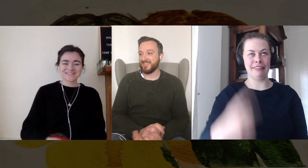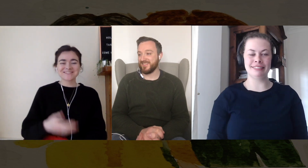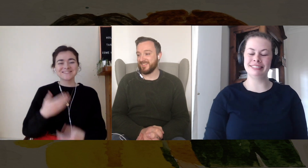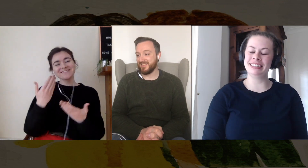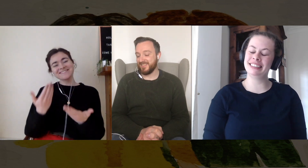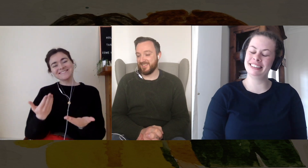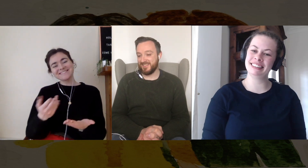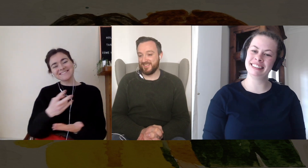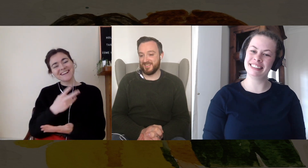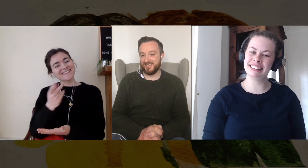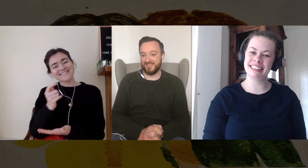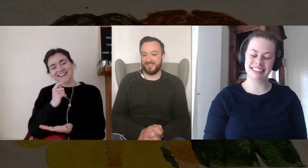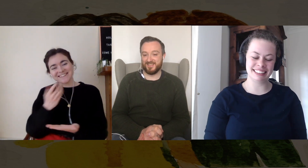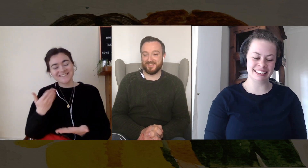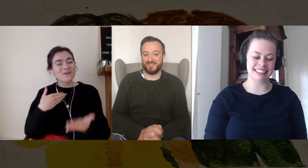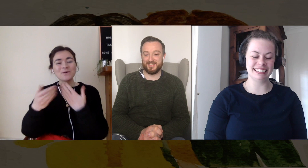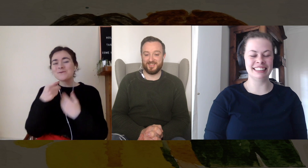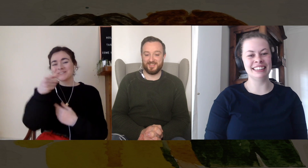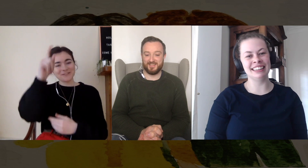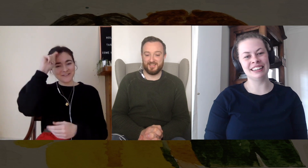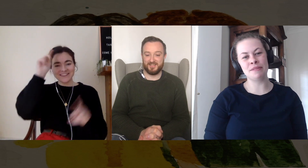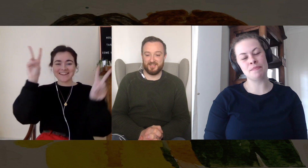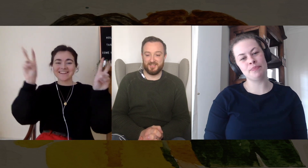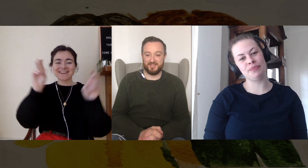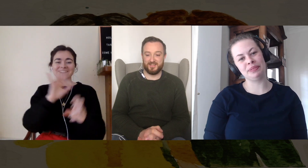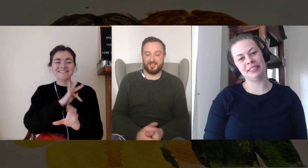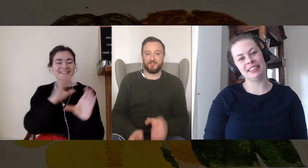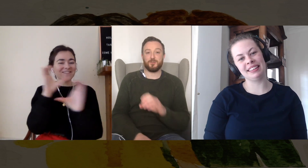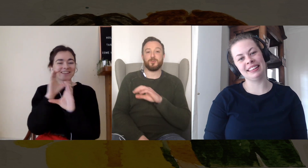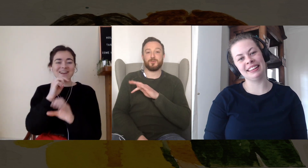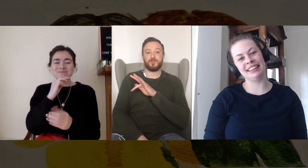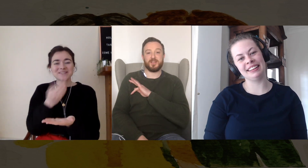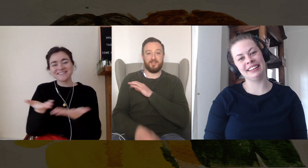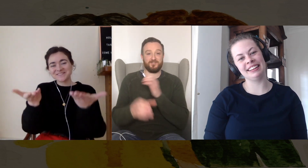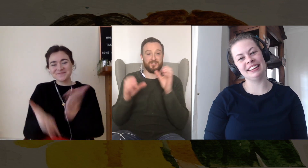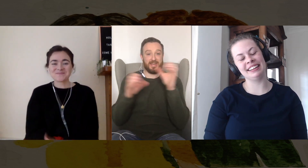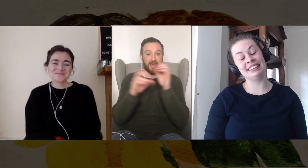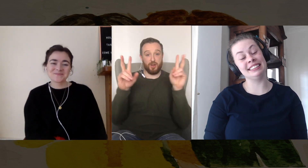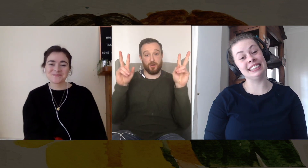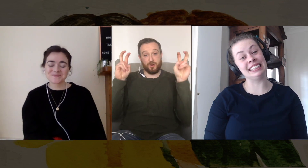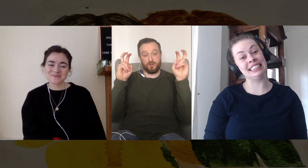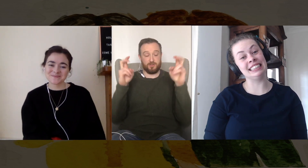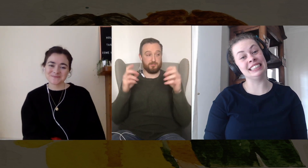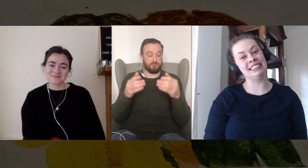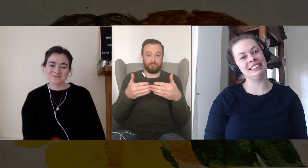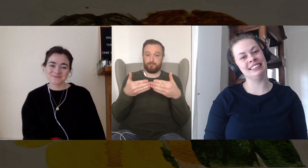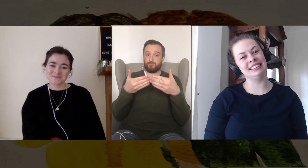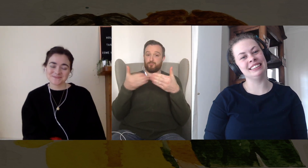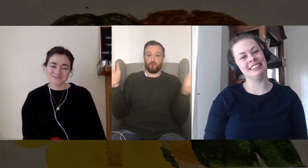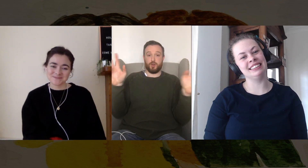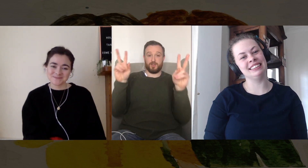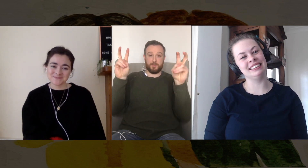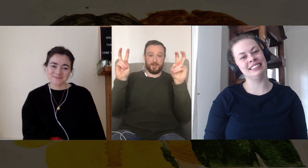it. It's life. Yeah. Duh. Oh, Yeah. beautiful. Anthony, tell us, what do you think self-care